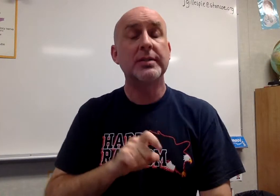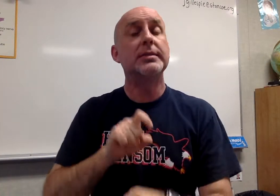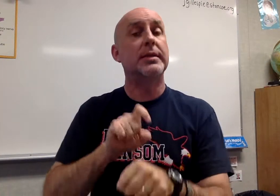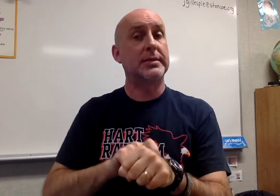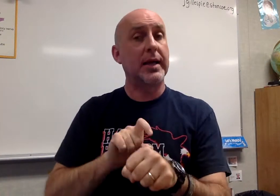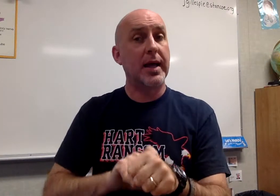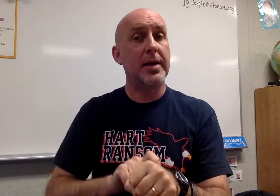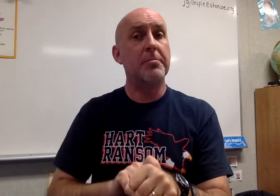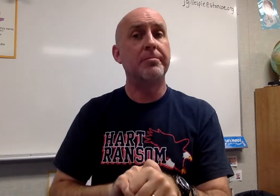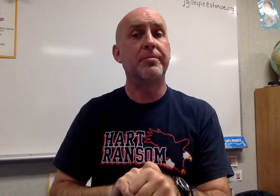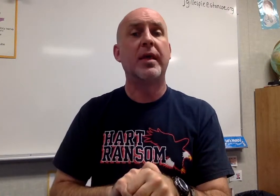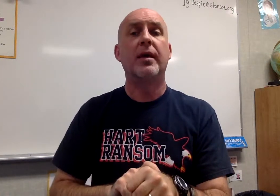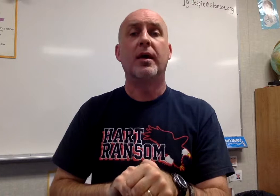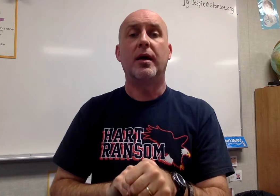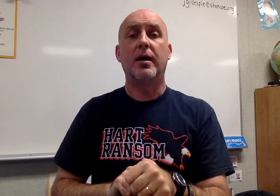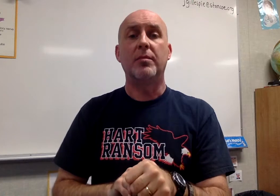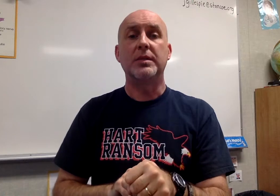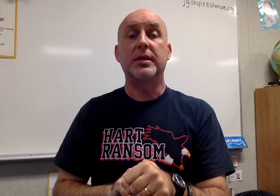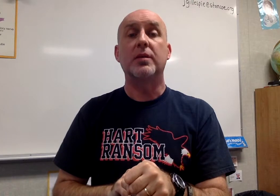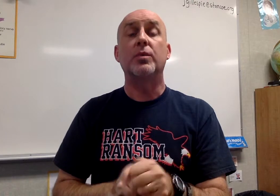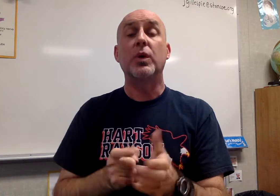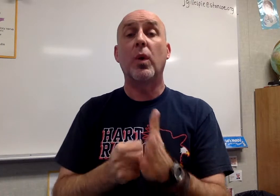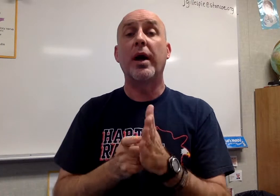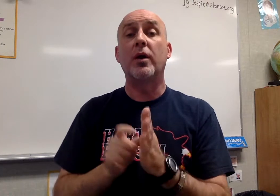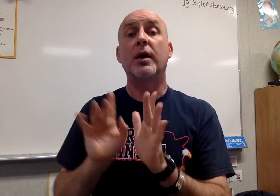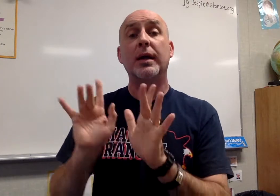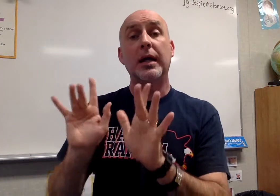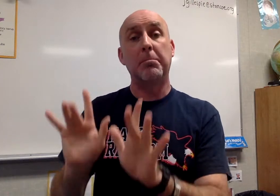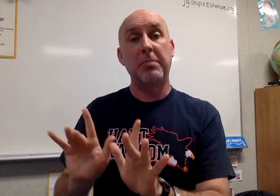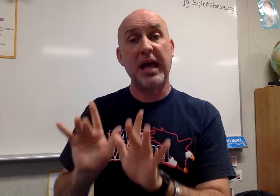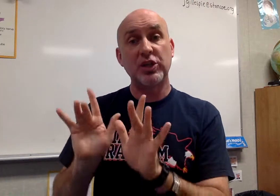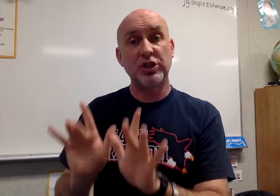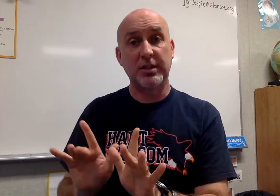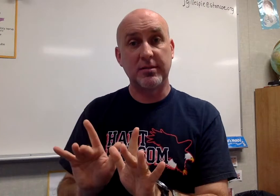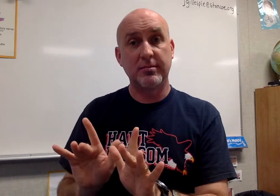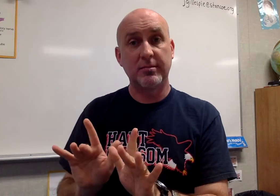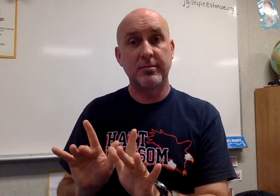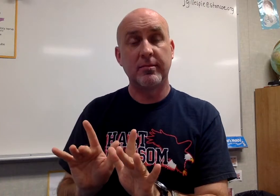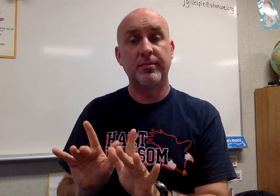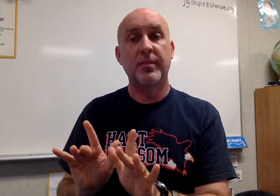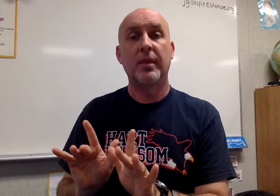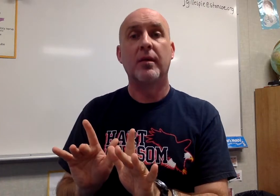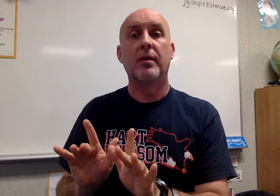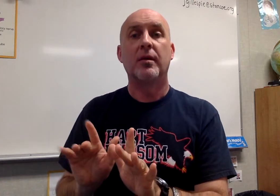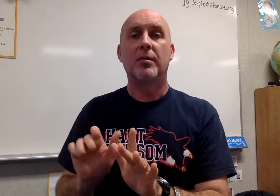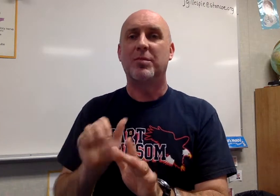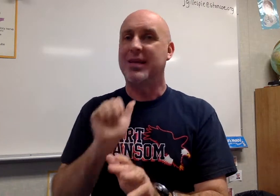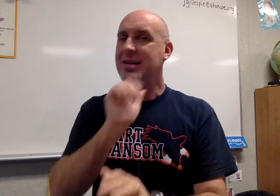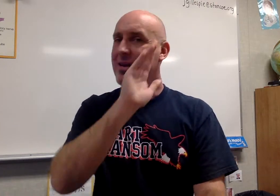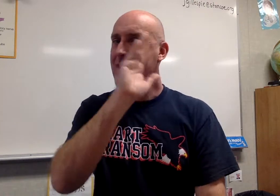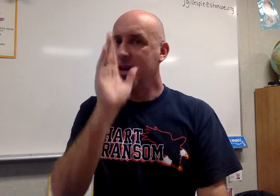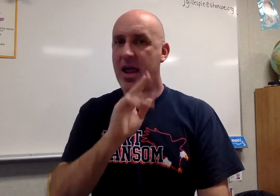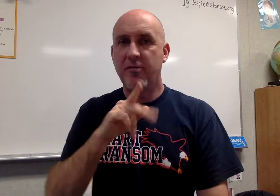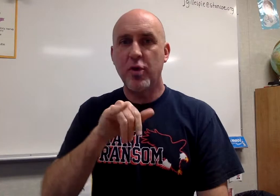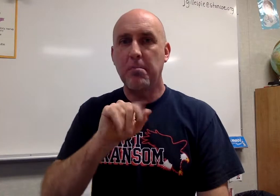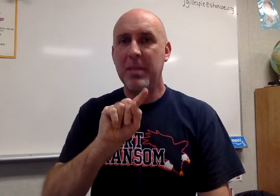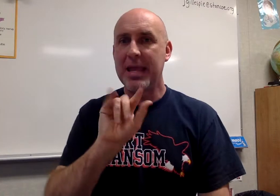patience and time. It's going to require compassion, but